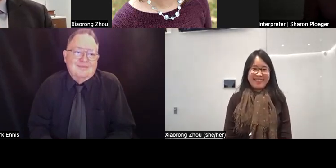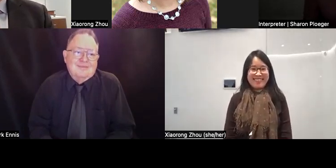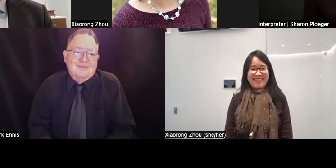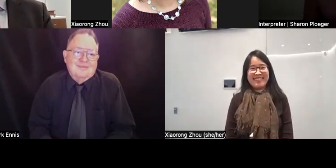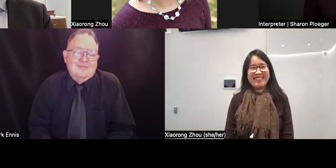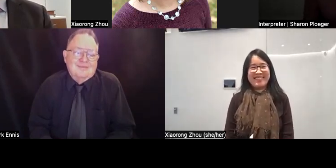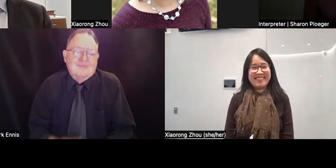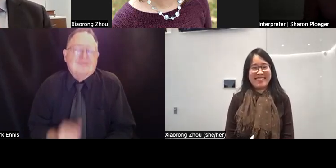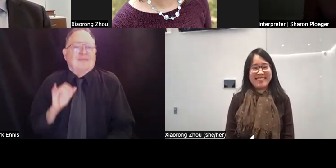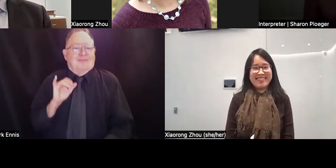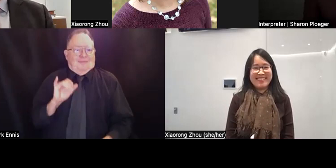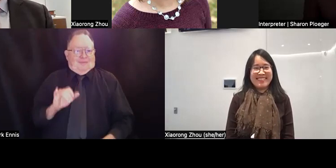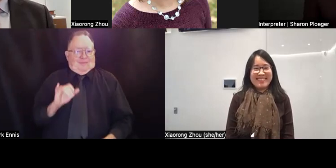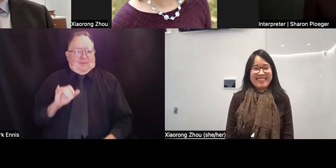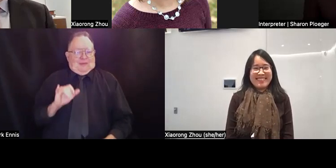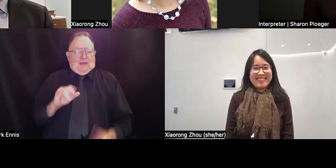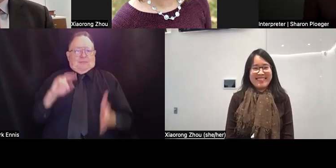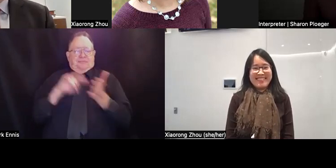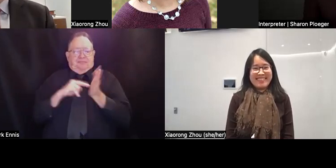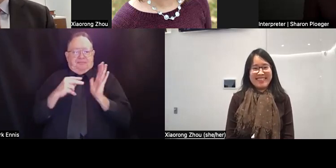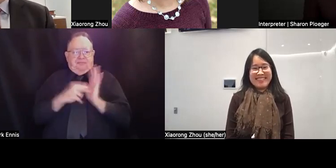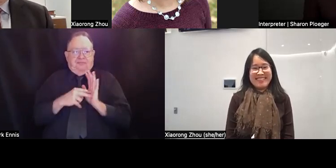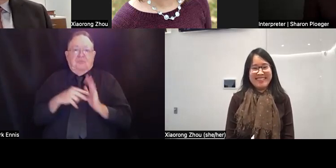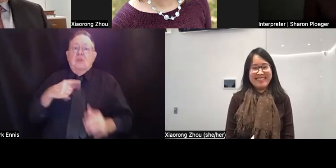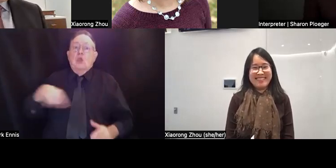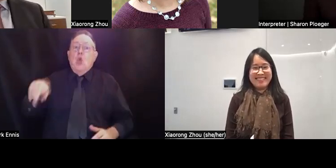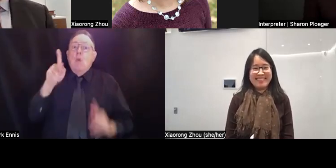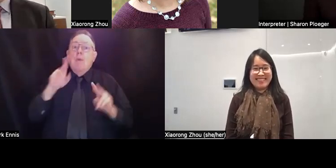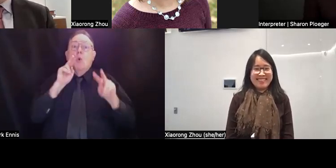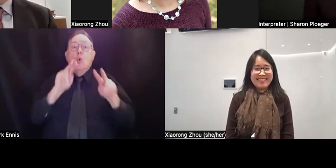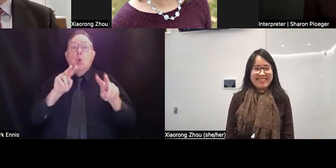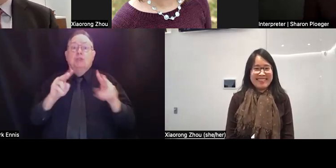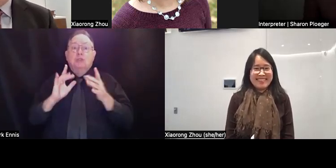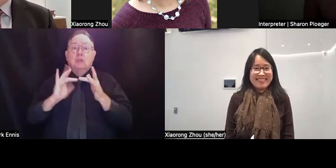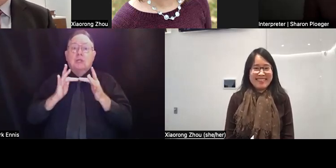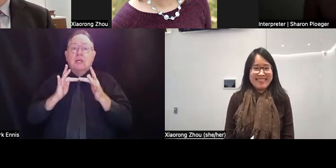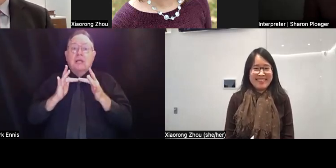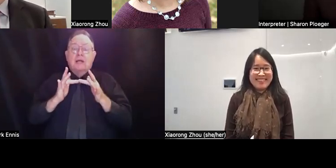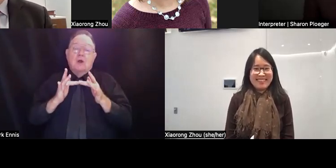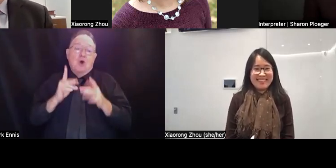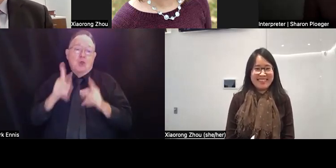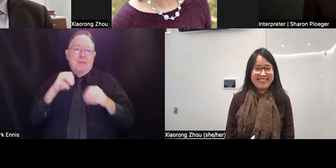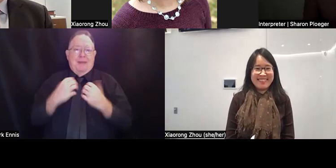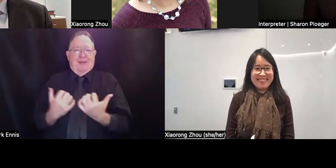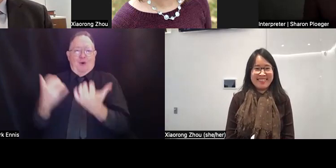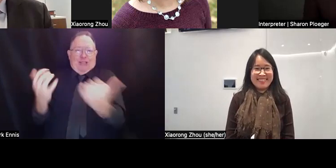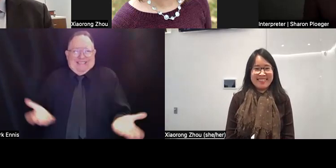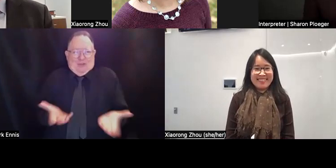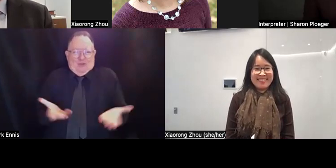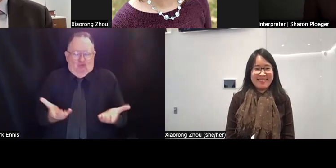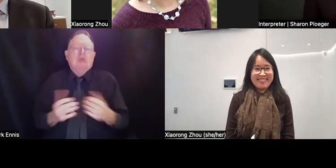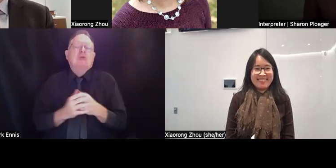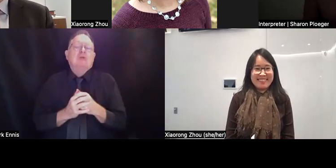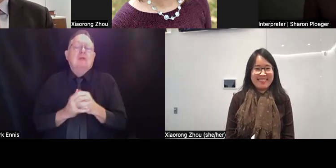So for anyone who is joining us virtually, or I guess those of us in the room as well,